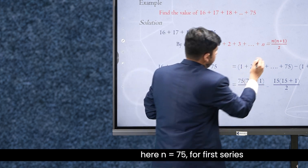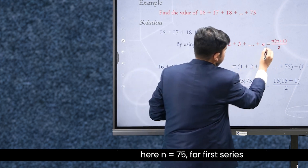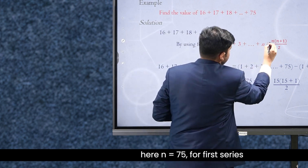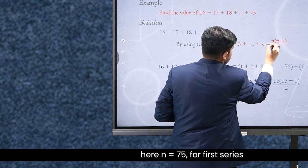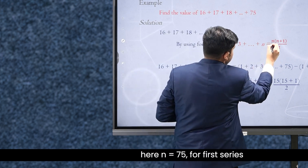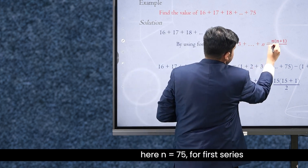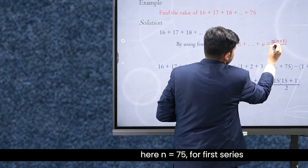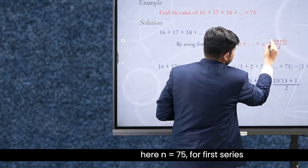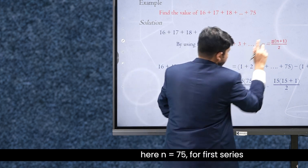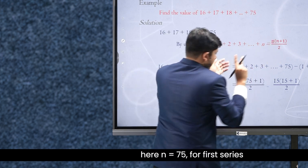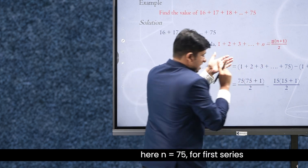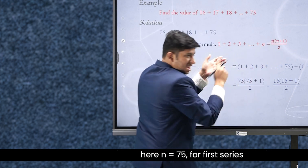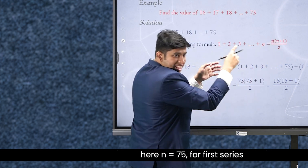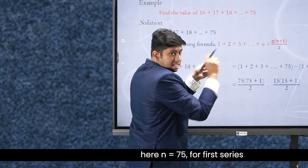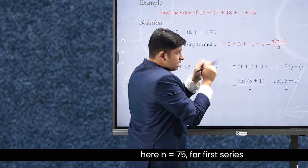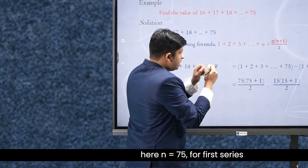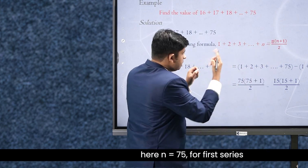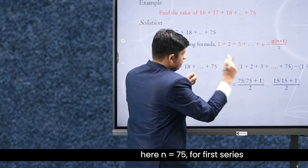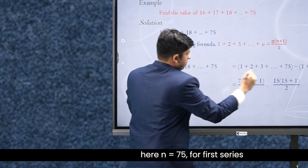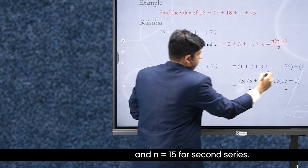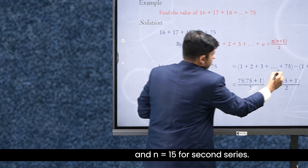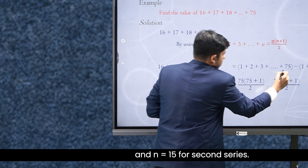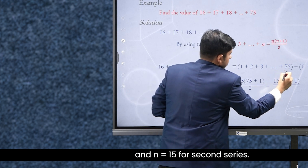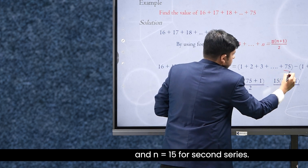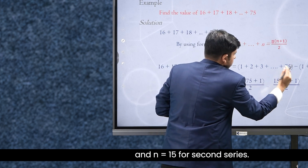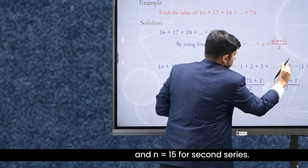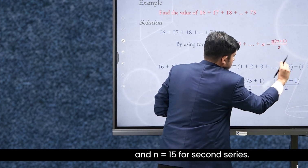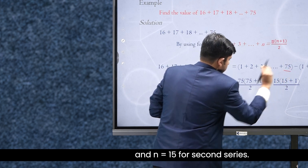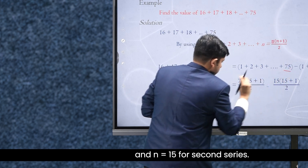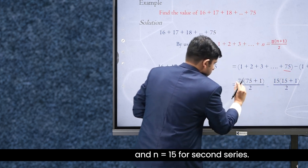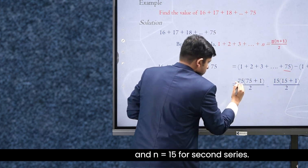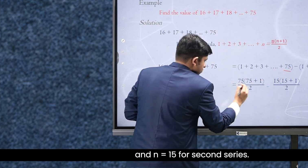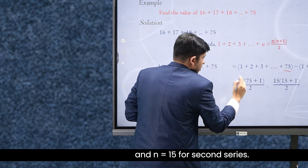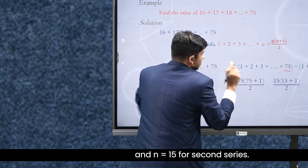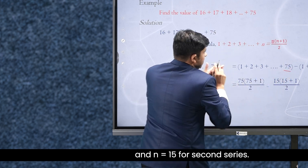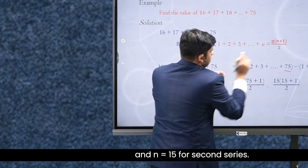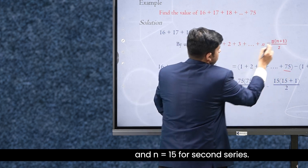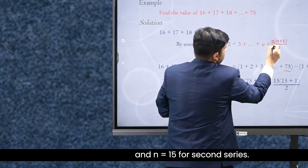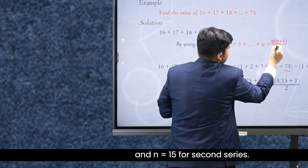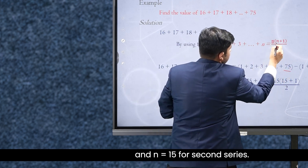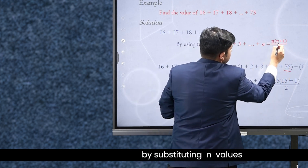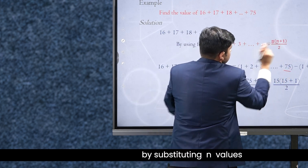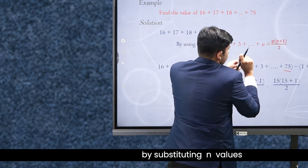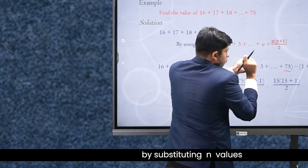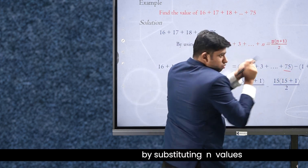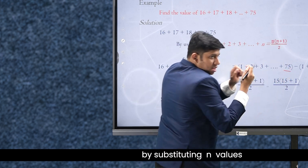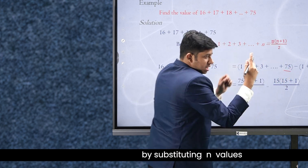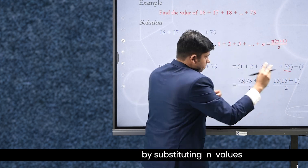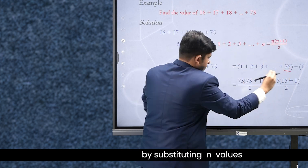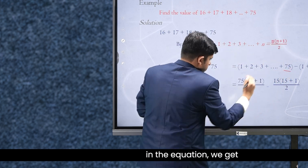Here n is equal to 75 for first series and n is equal to 15 for second series. By substituting n value in